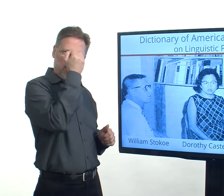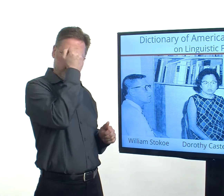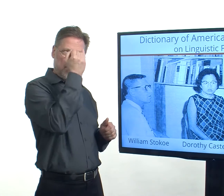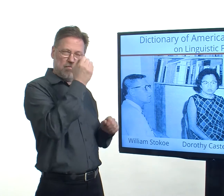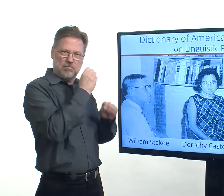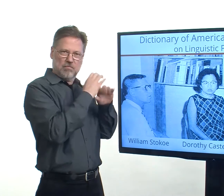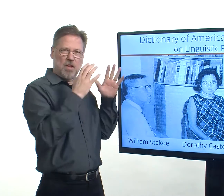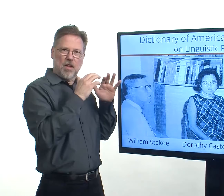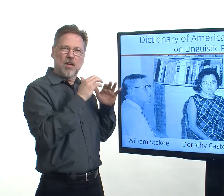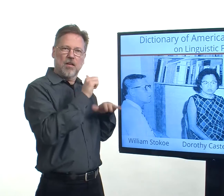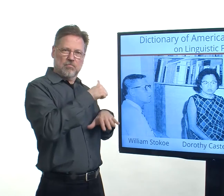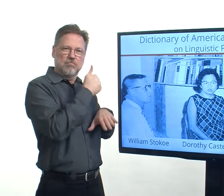using his newly invented system.